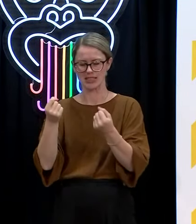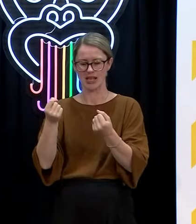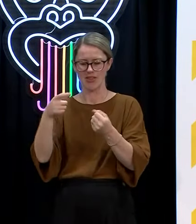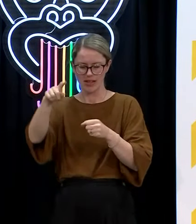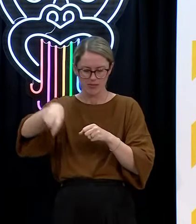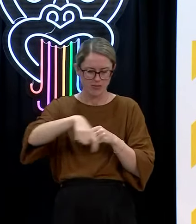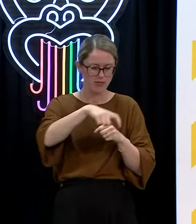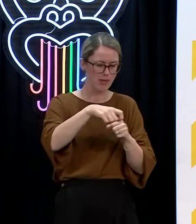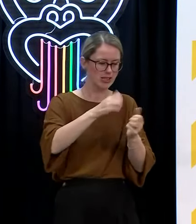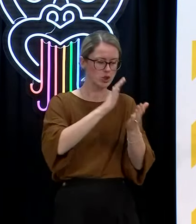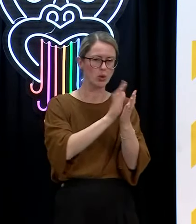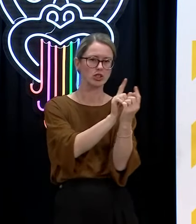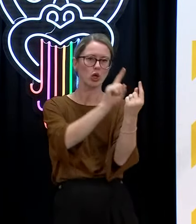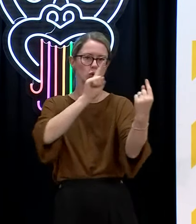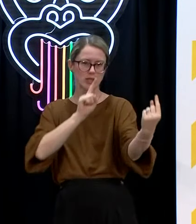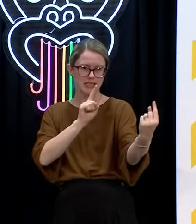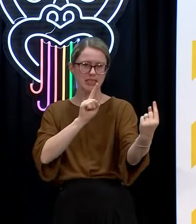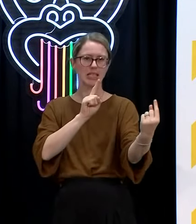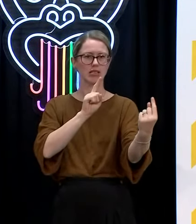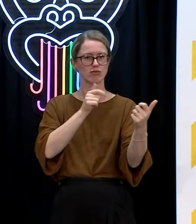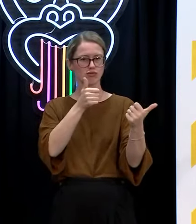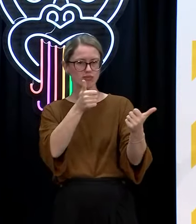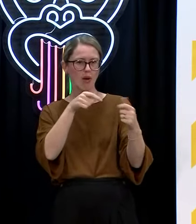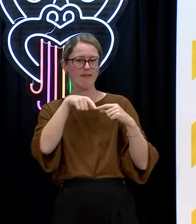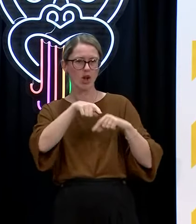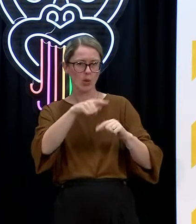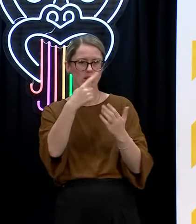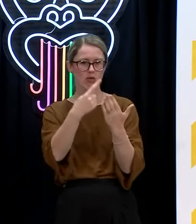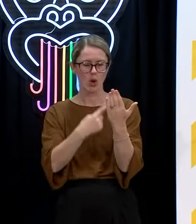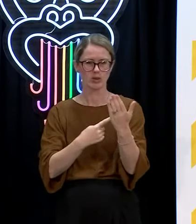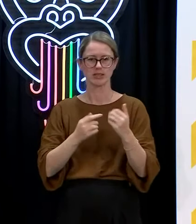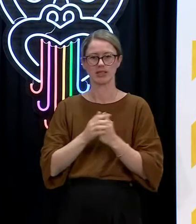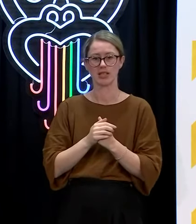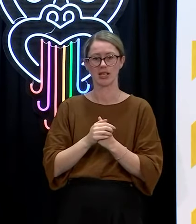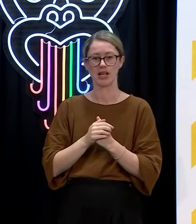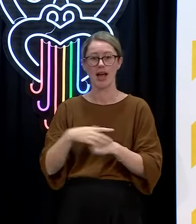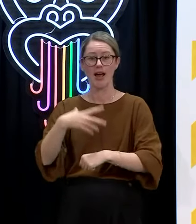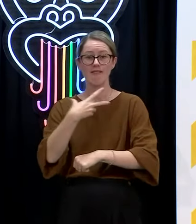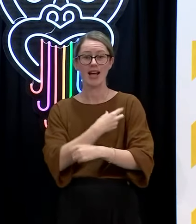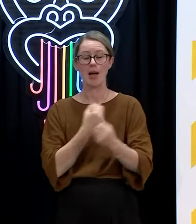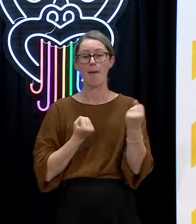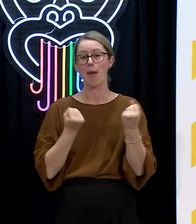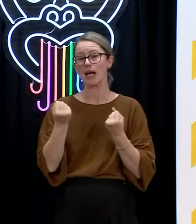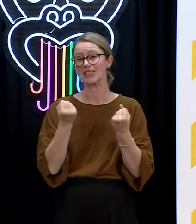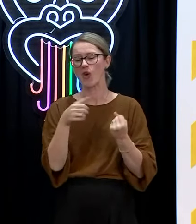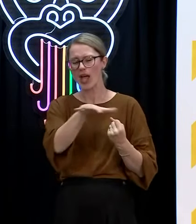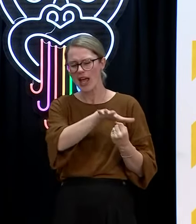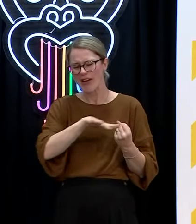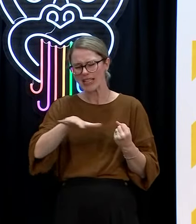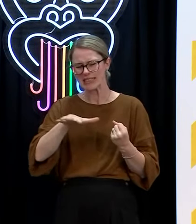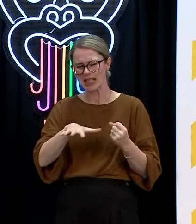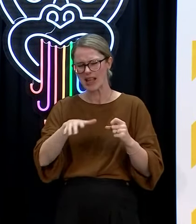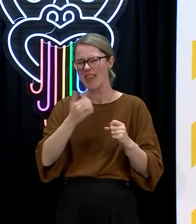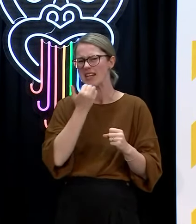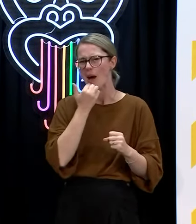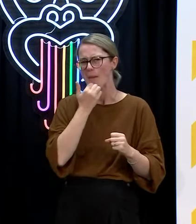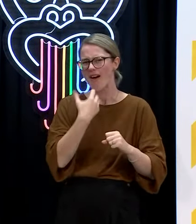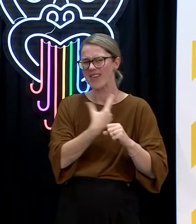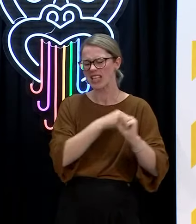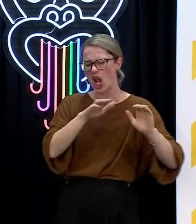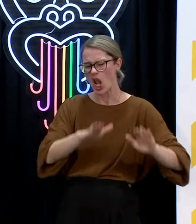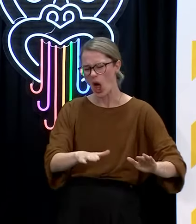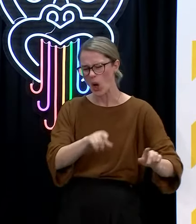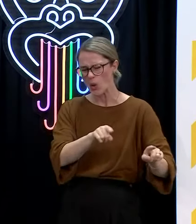that appropriate social distancing can be observed. We'll be taking the vaccination buses to areas where vaccination numbers are